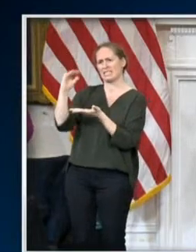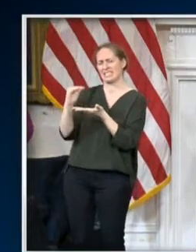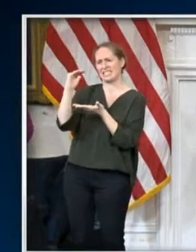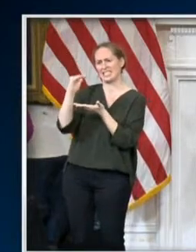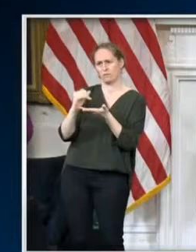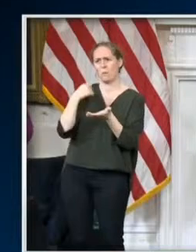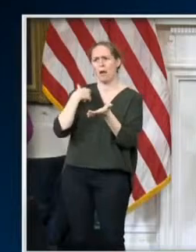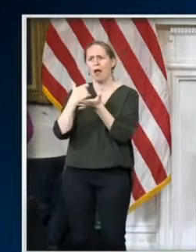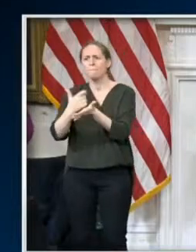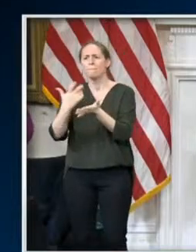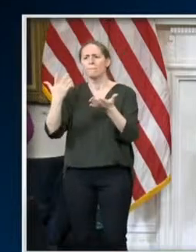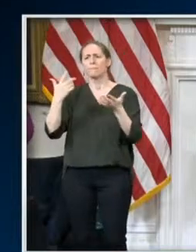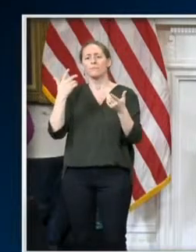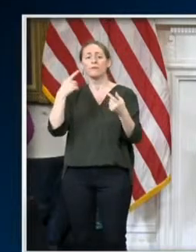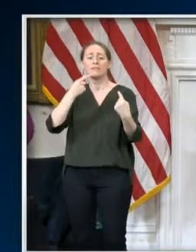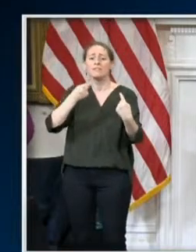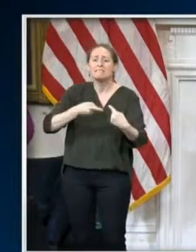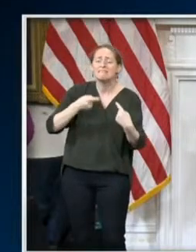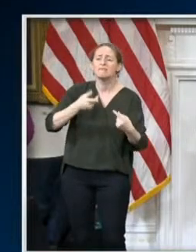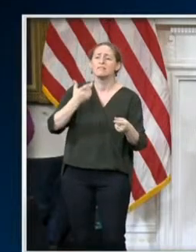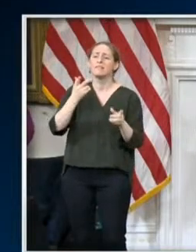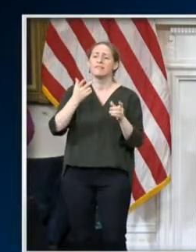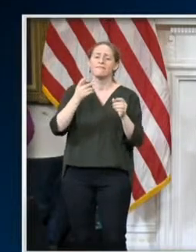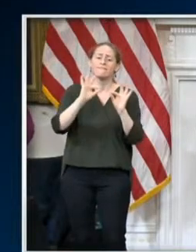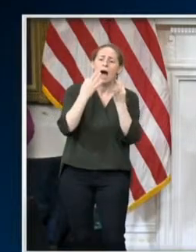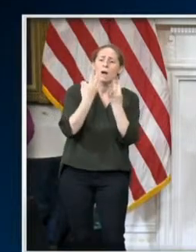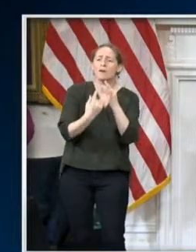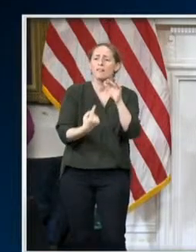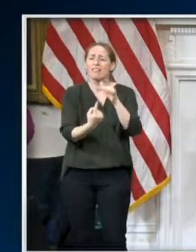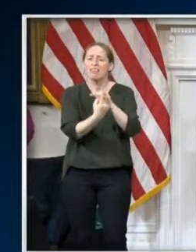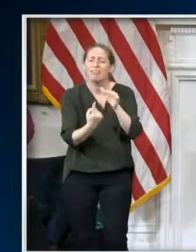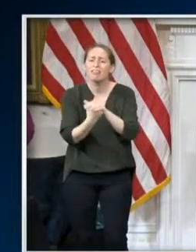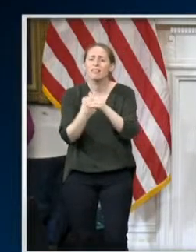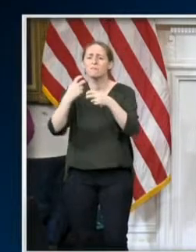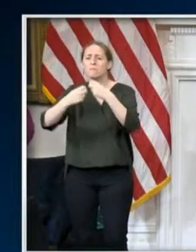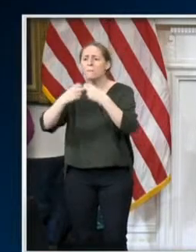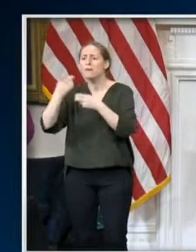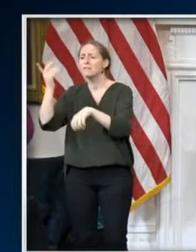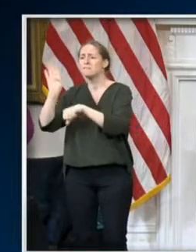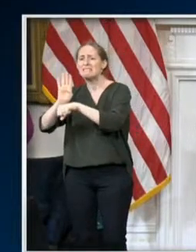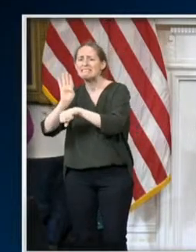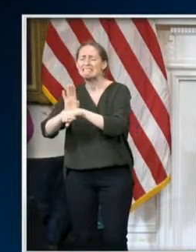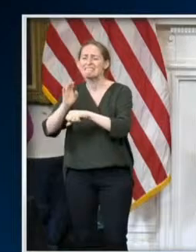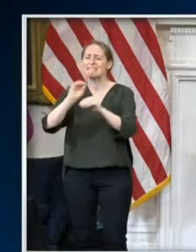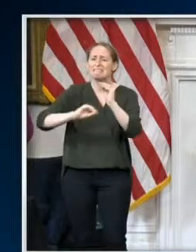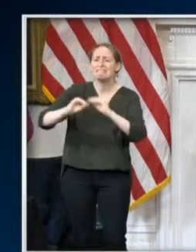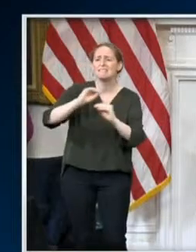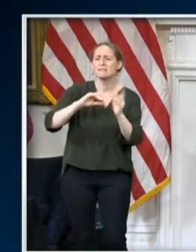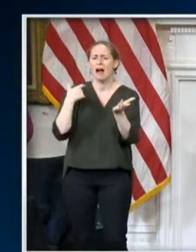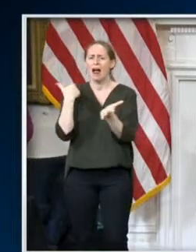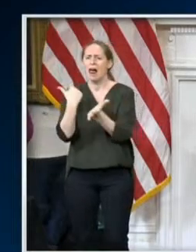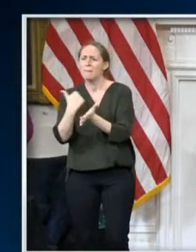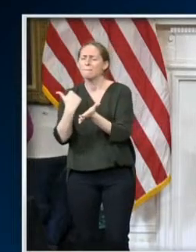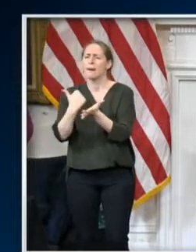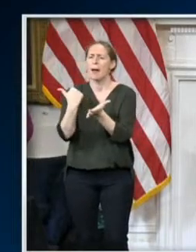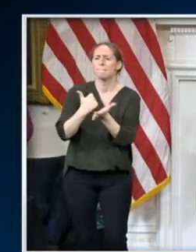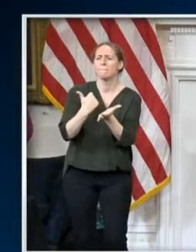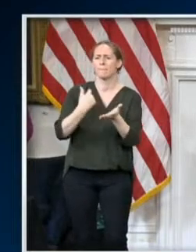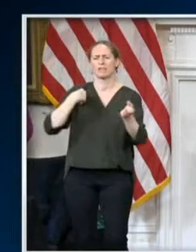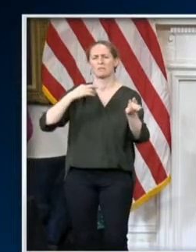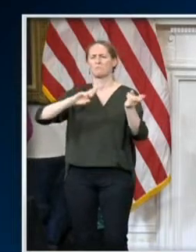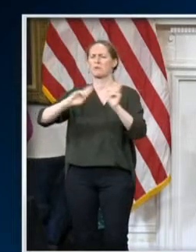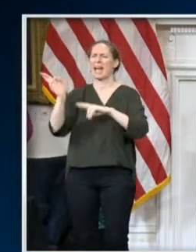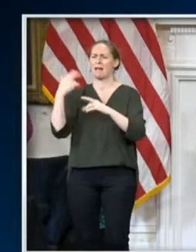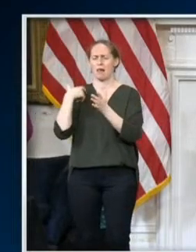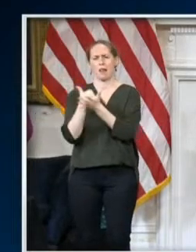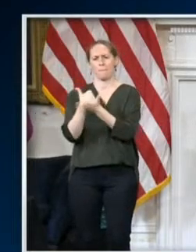Maryland families and small businesses who are desperately in need of additional and immediate relief.